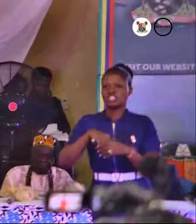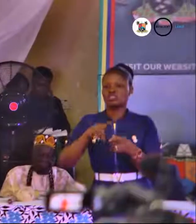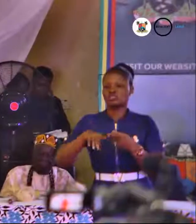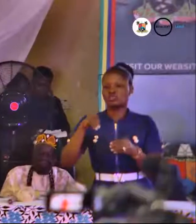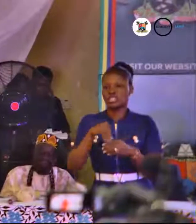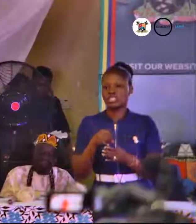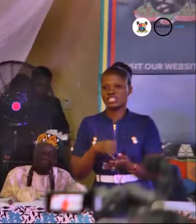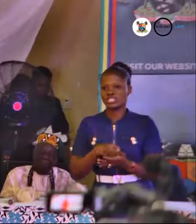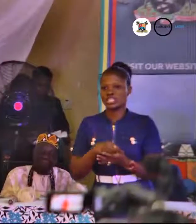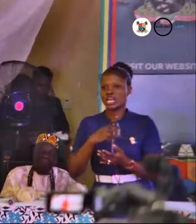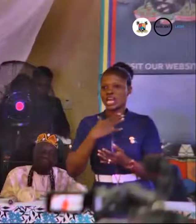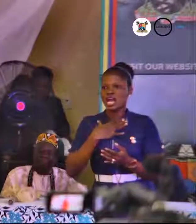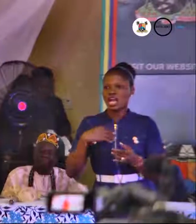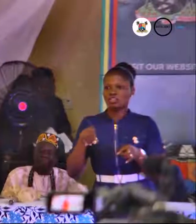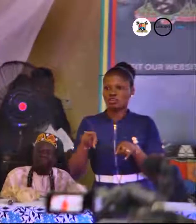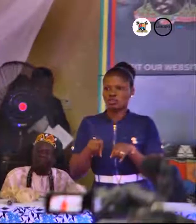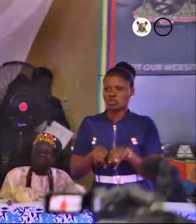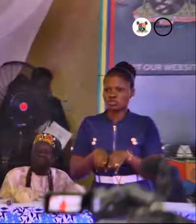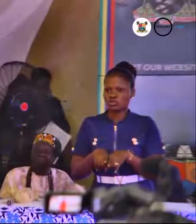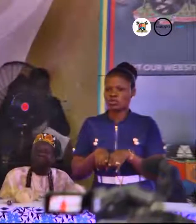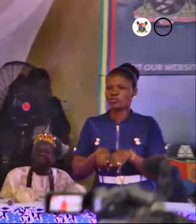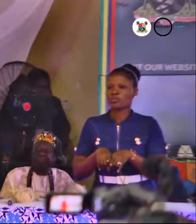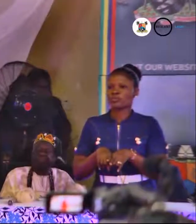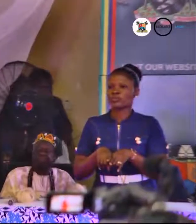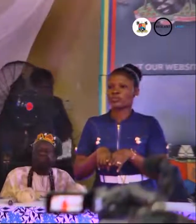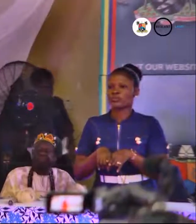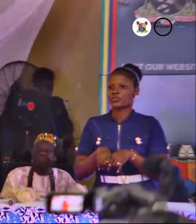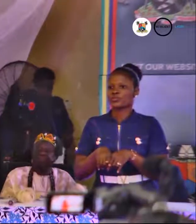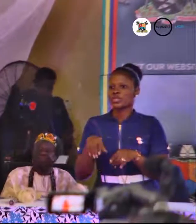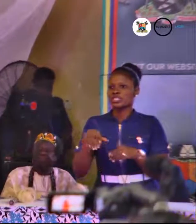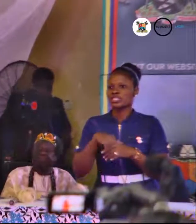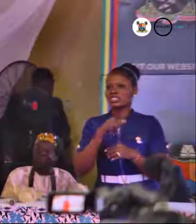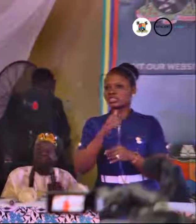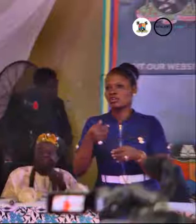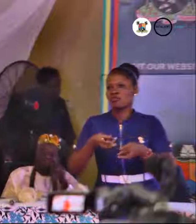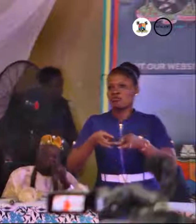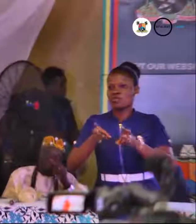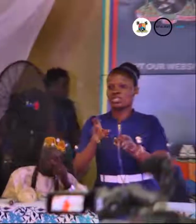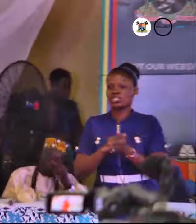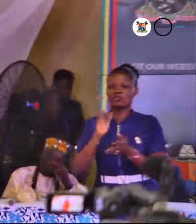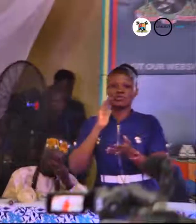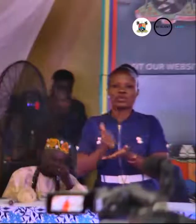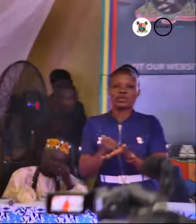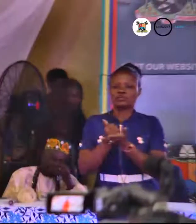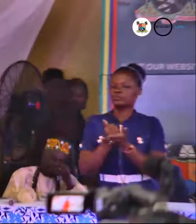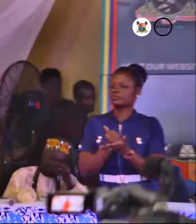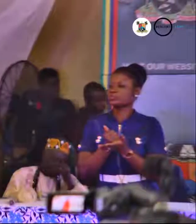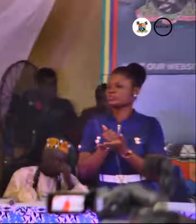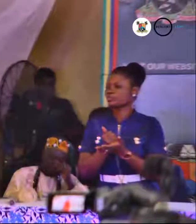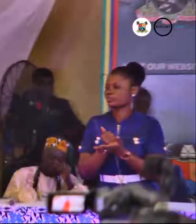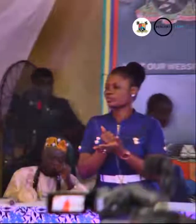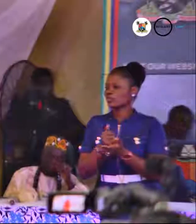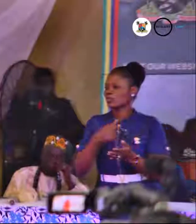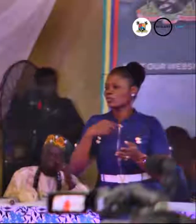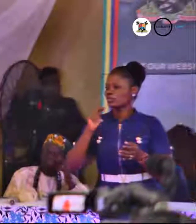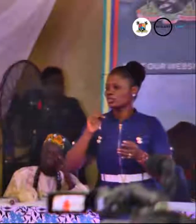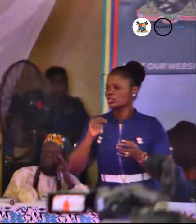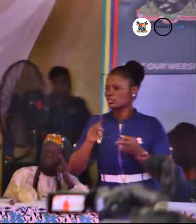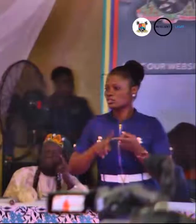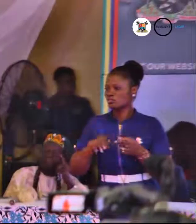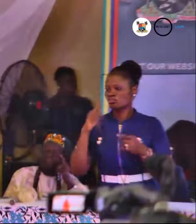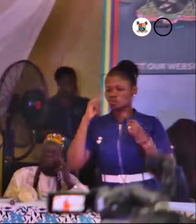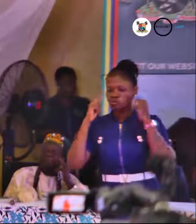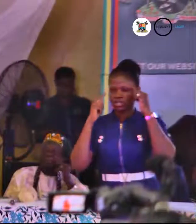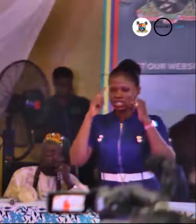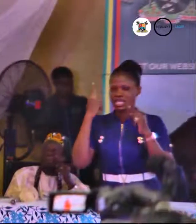need to approach the challenge in an integrated and holistic way that crosses silos. We need to also consider